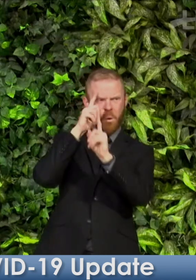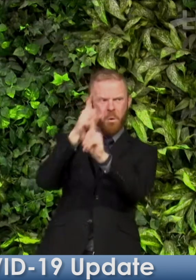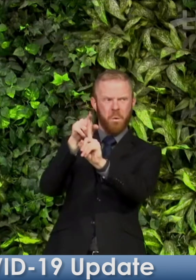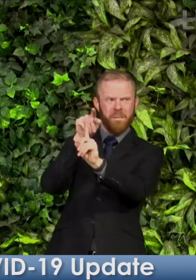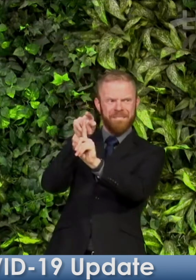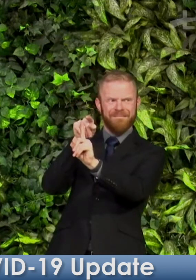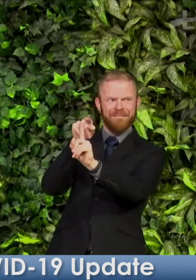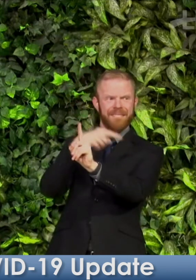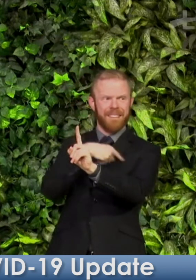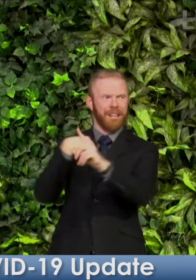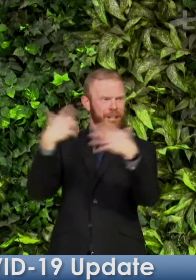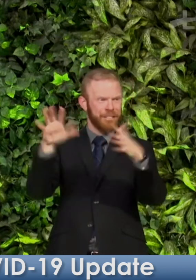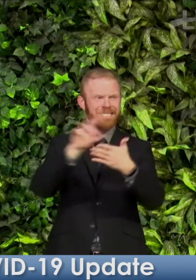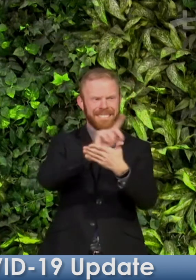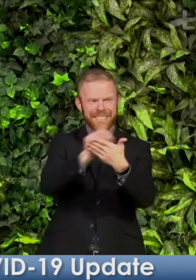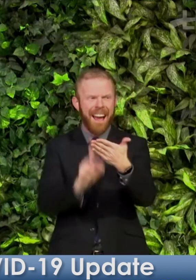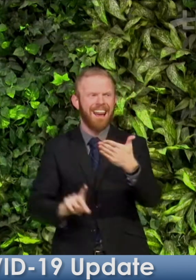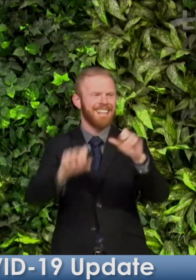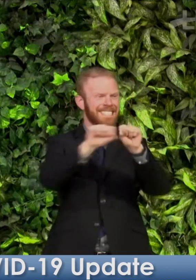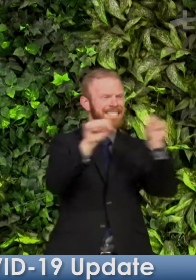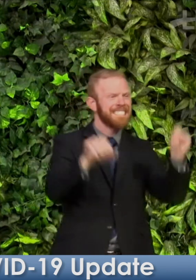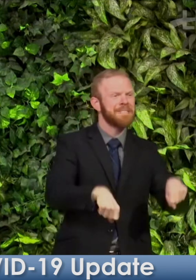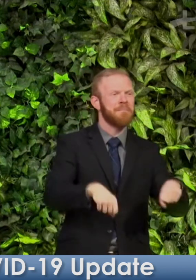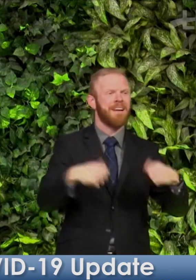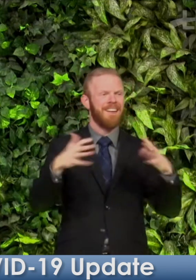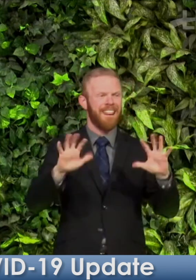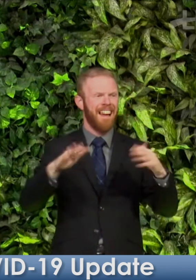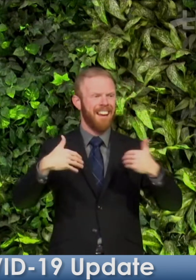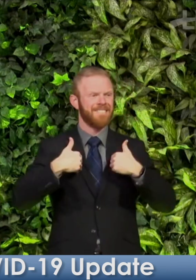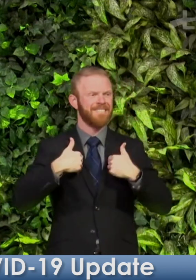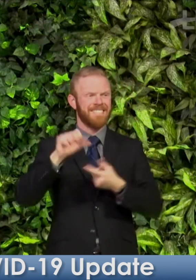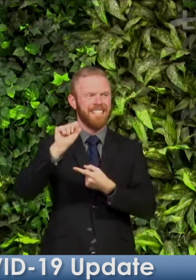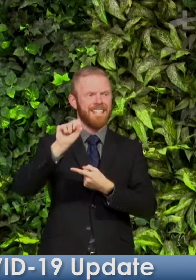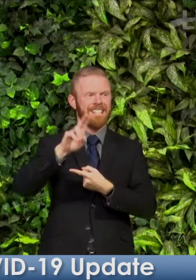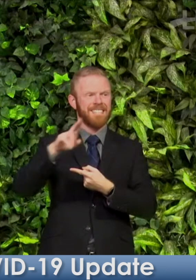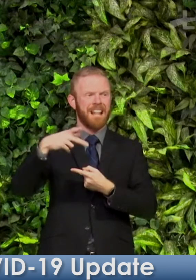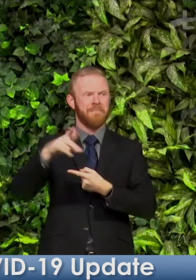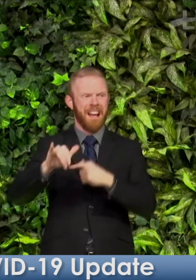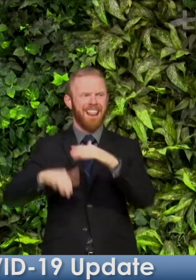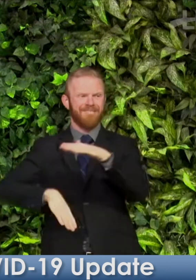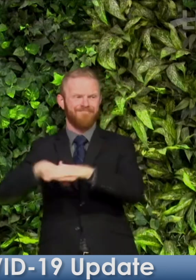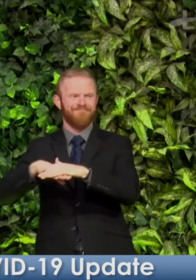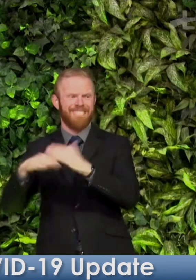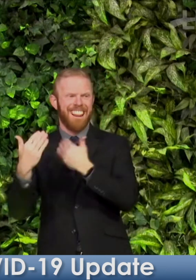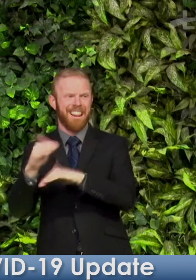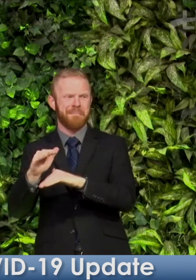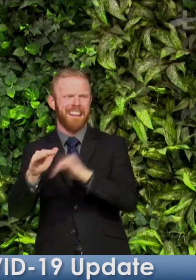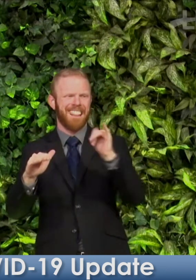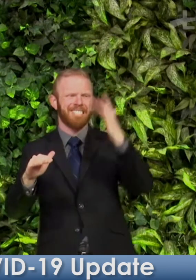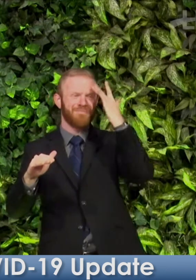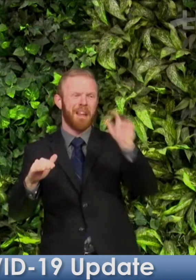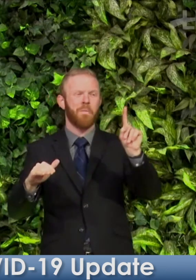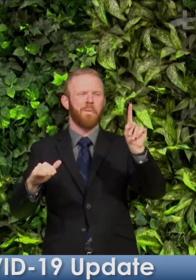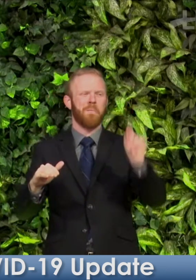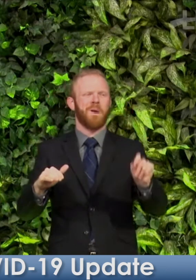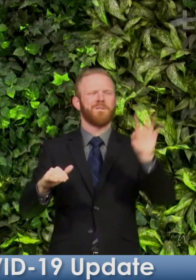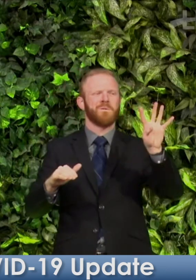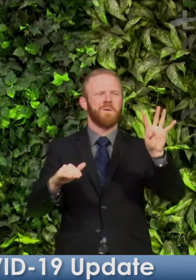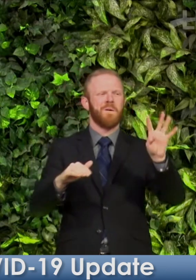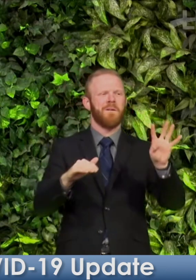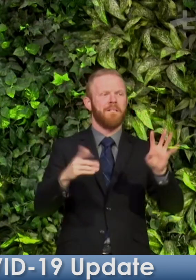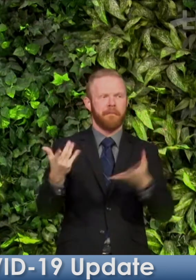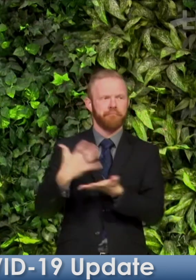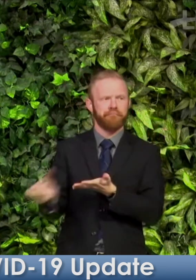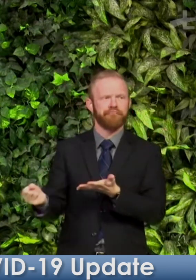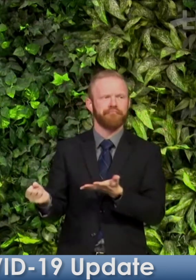today has a supply constraint, and that's why we've only been able to achieve 1.4 million, because we've run out of supplies, and that's why